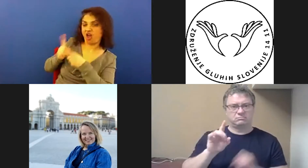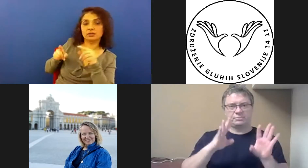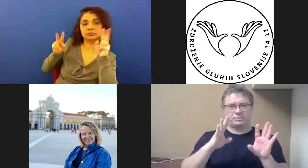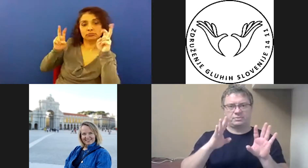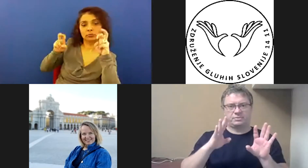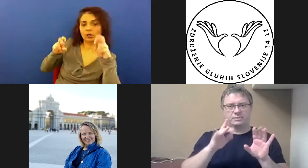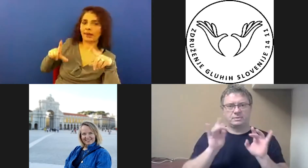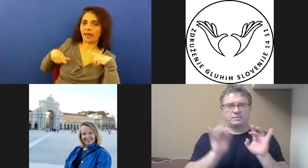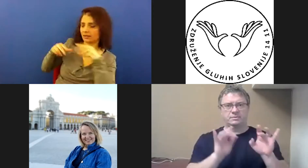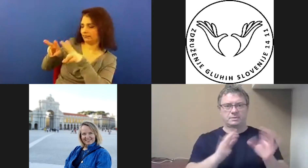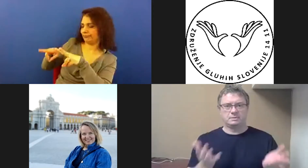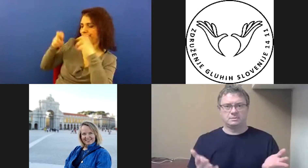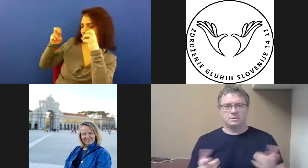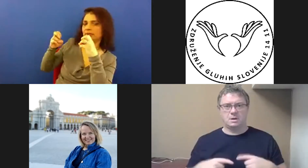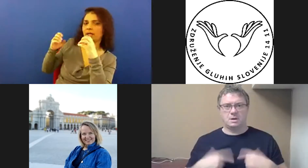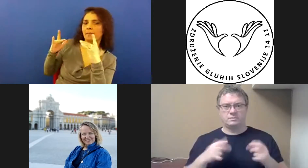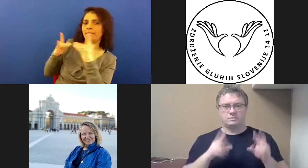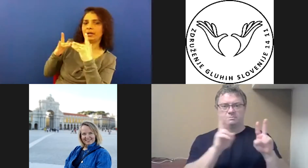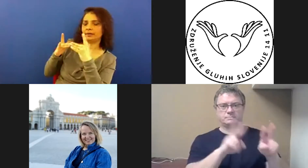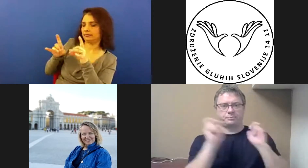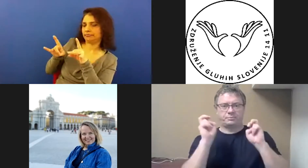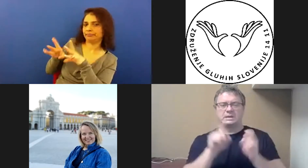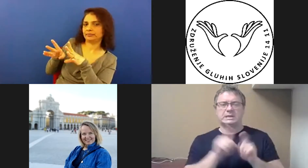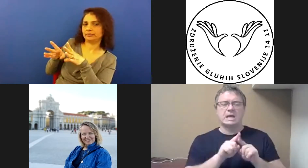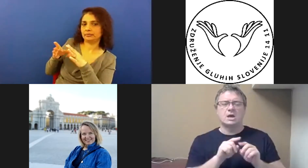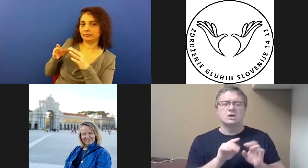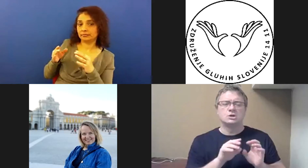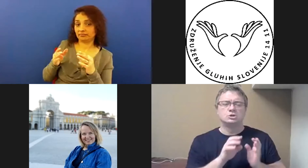And those men weren't interested in